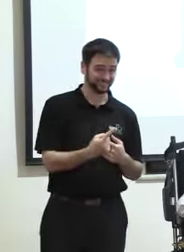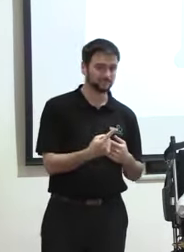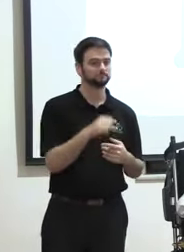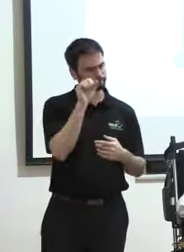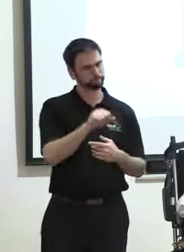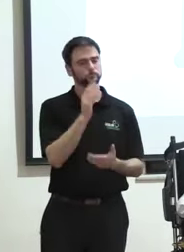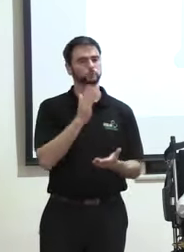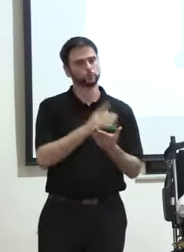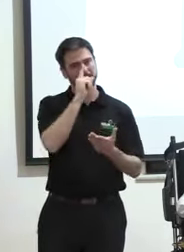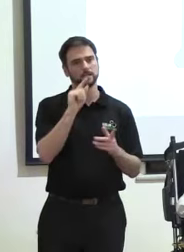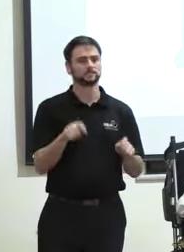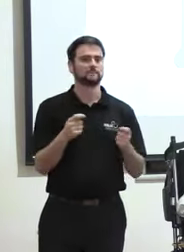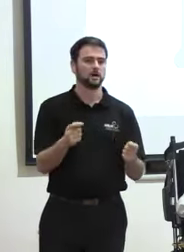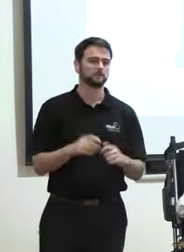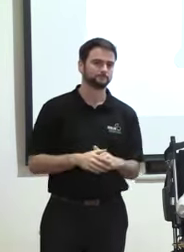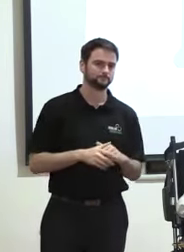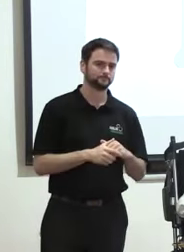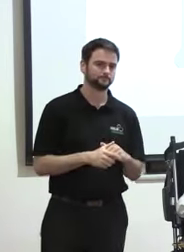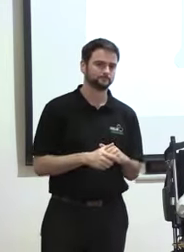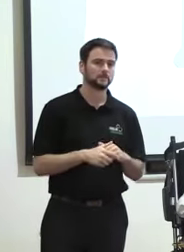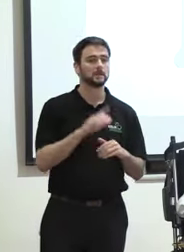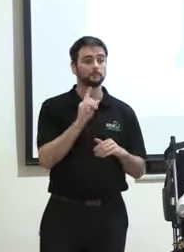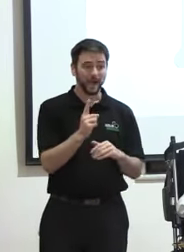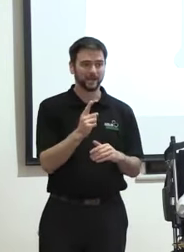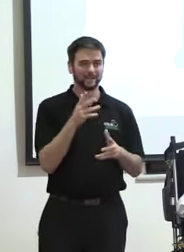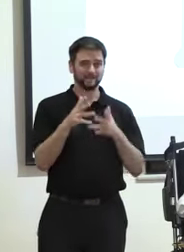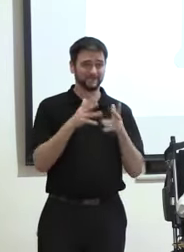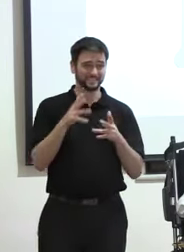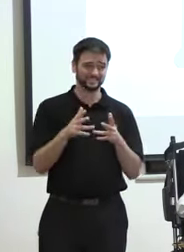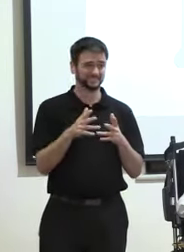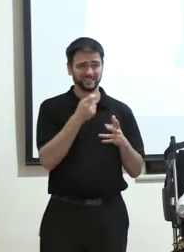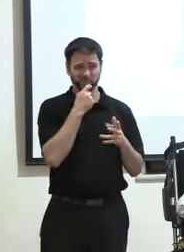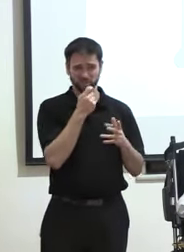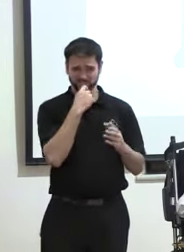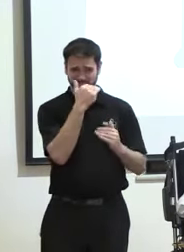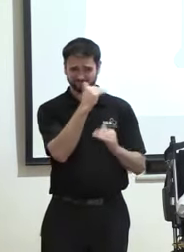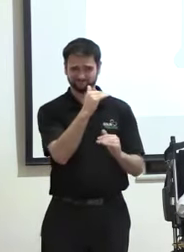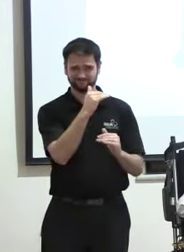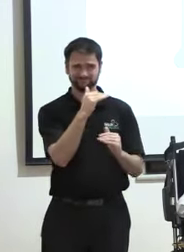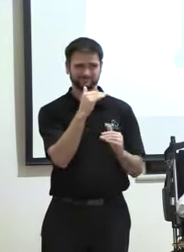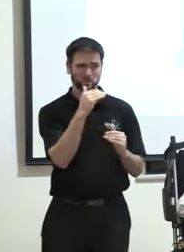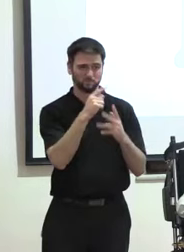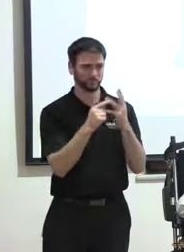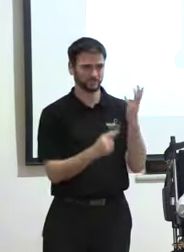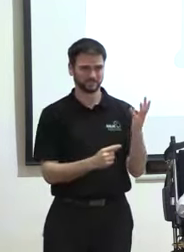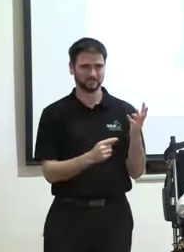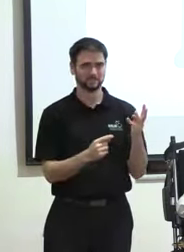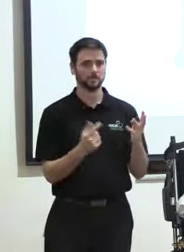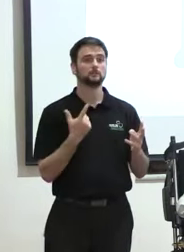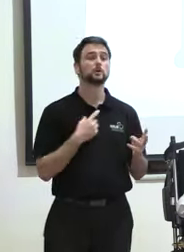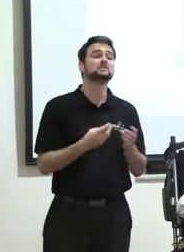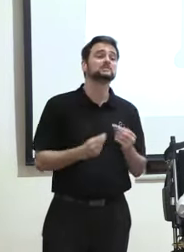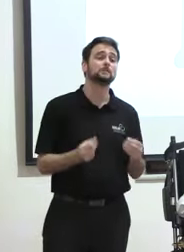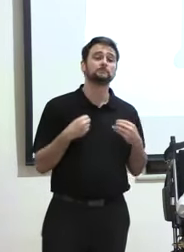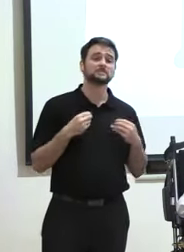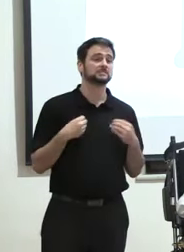at the same time, in some ways, it can be a little bit limiting as well, because lots of businesses, maybe they're not quite so